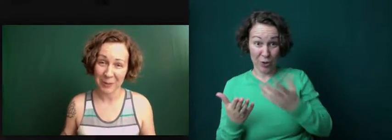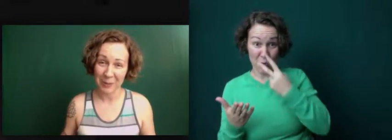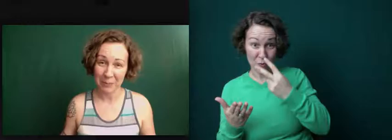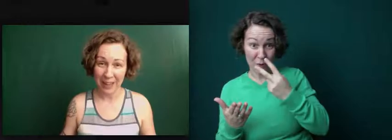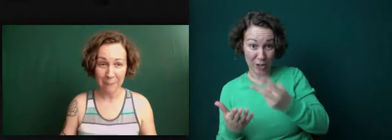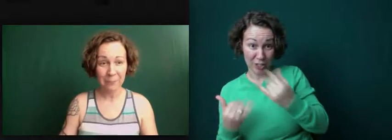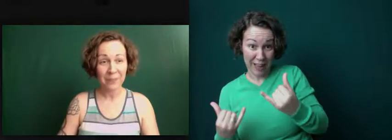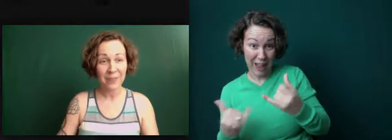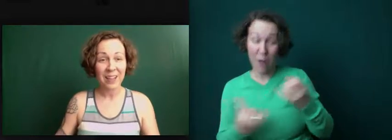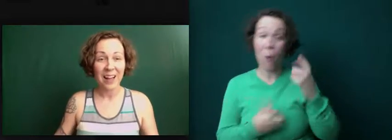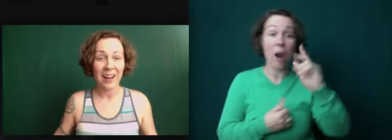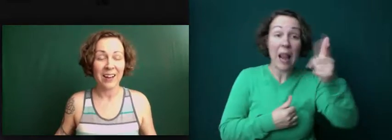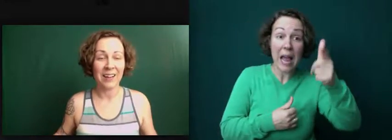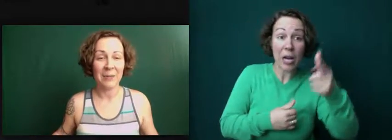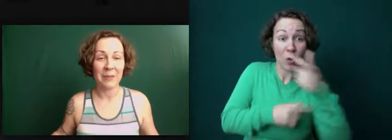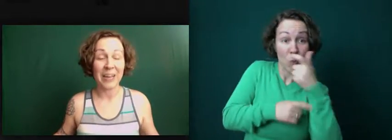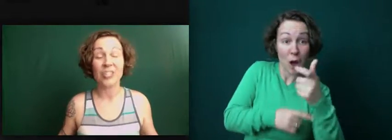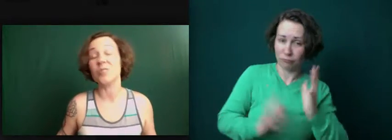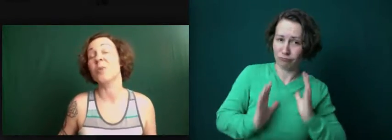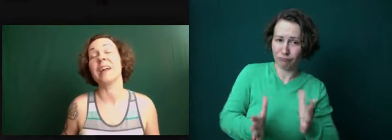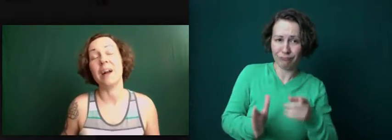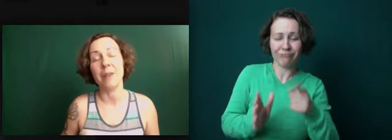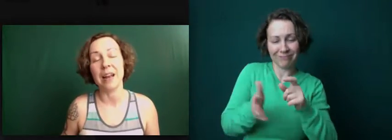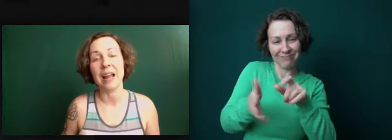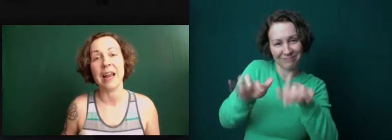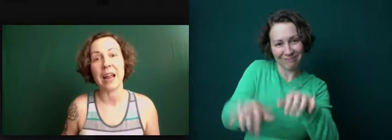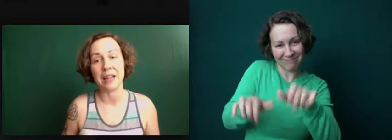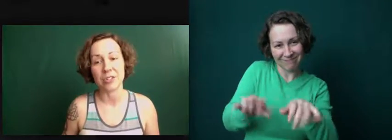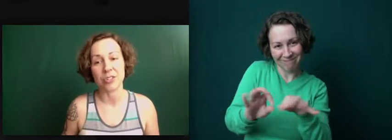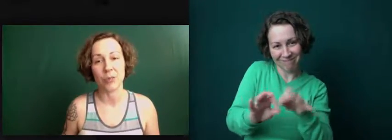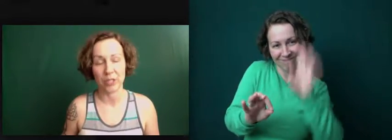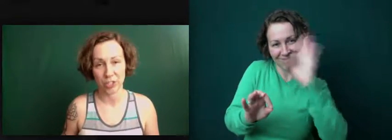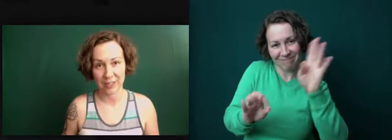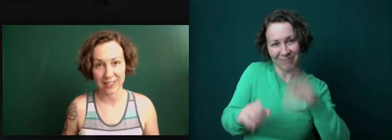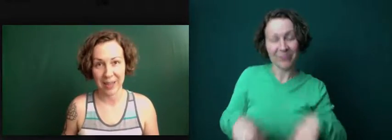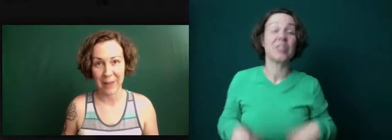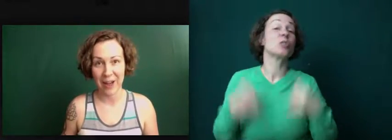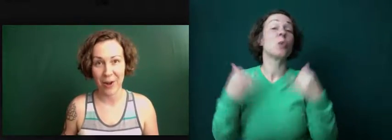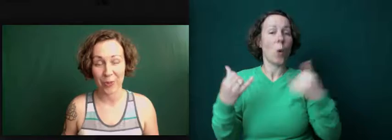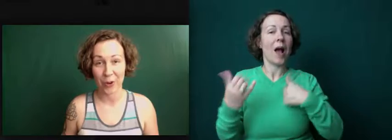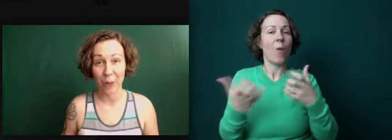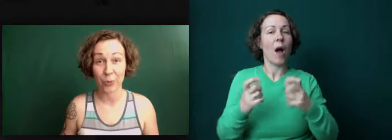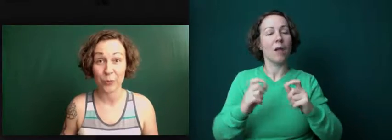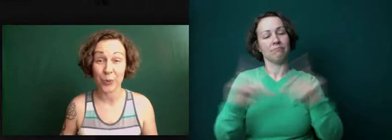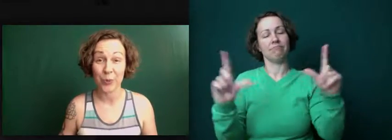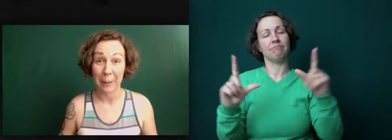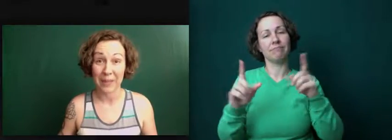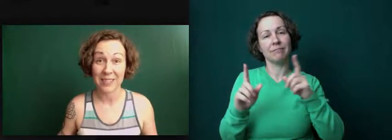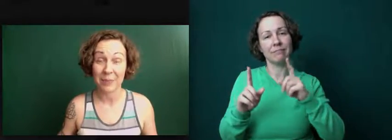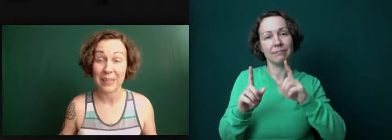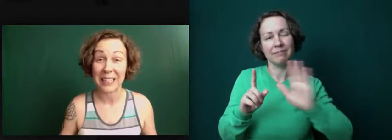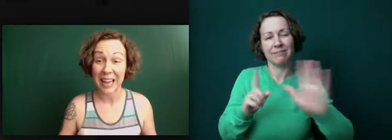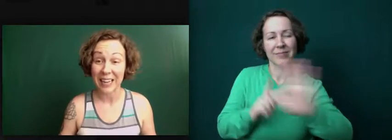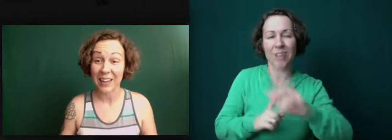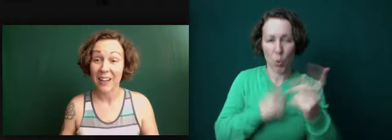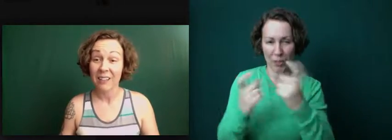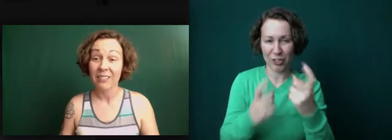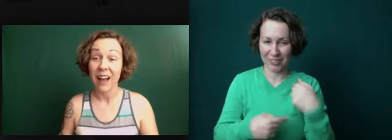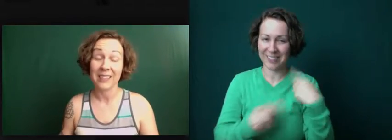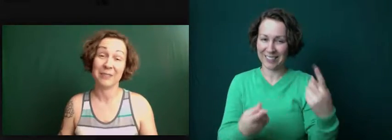the replay. But I just want to come on and answer some questions about the Burnout Proof Bootcamp because I've been